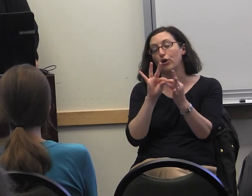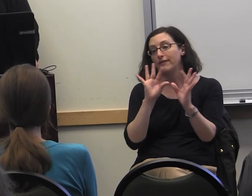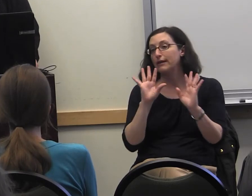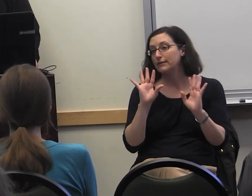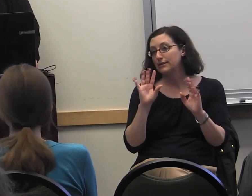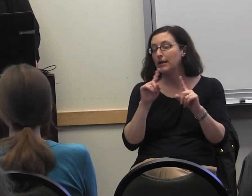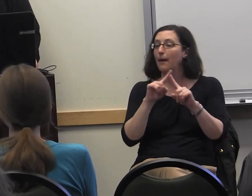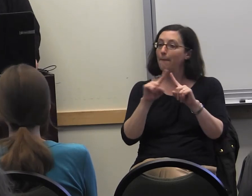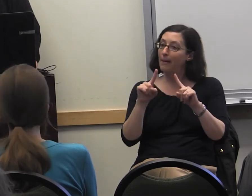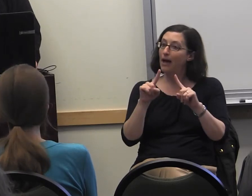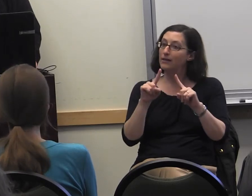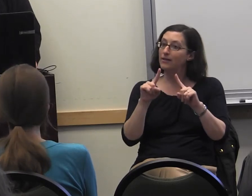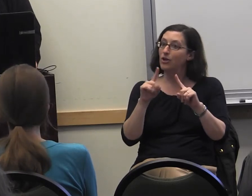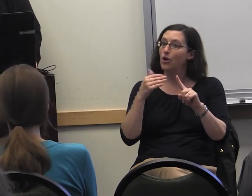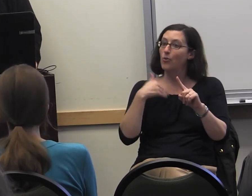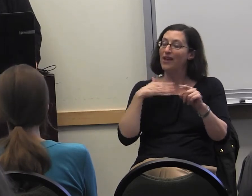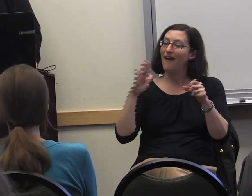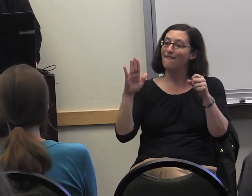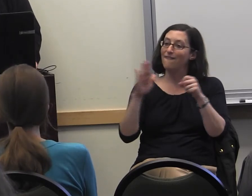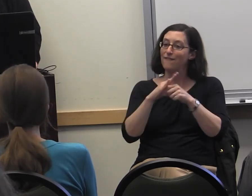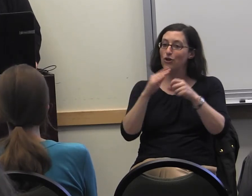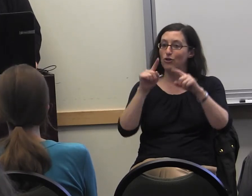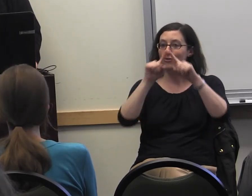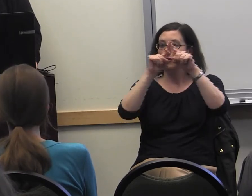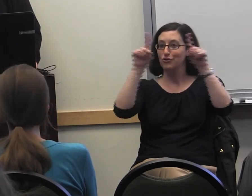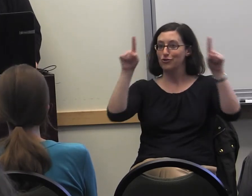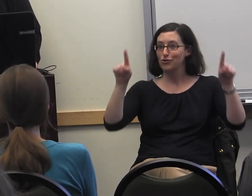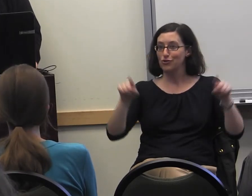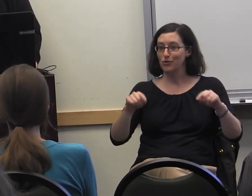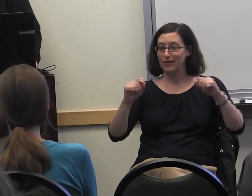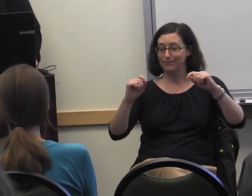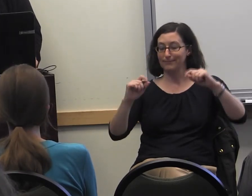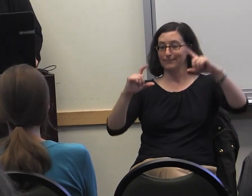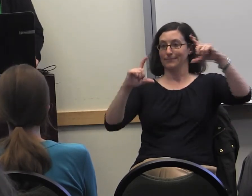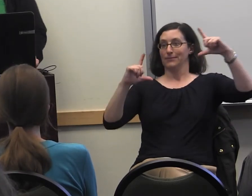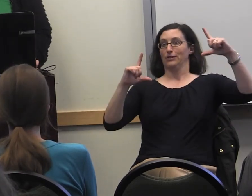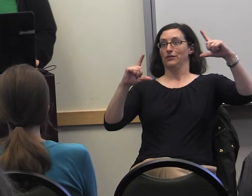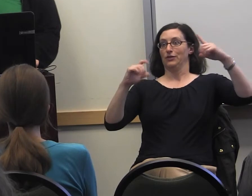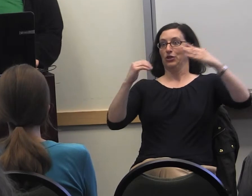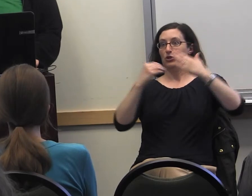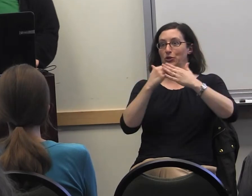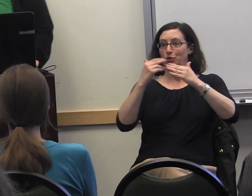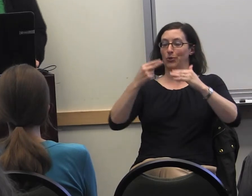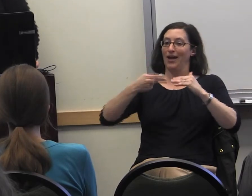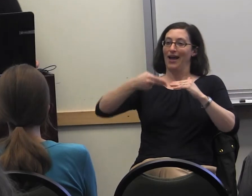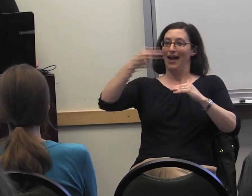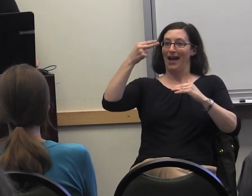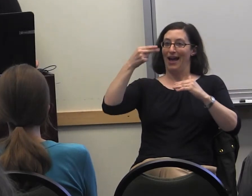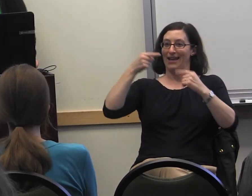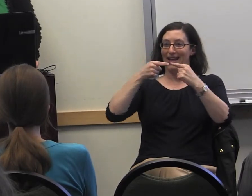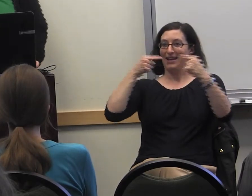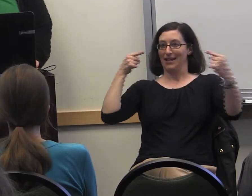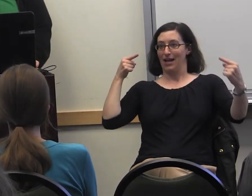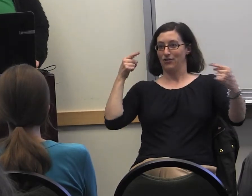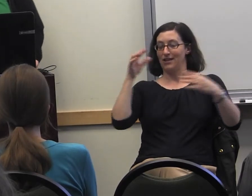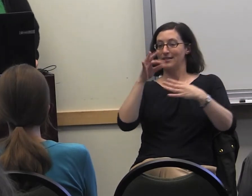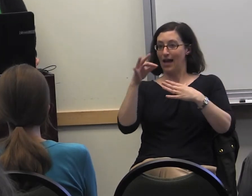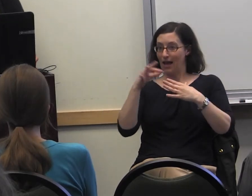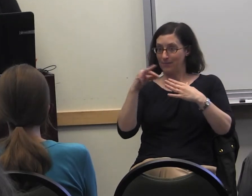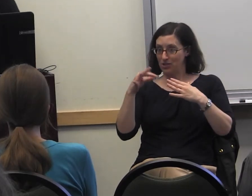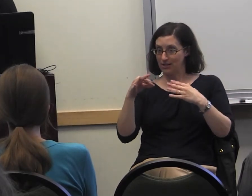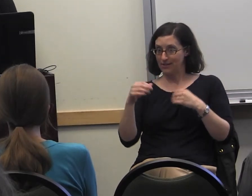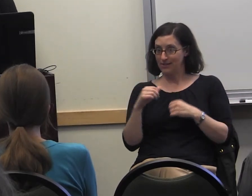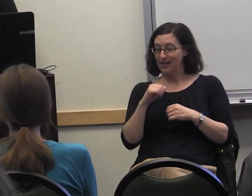commercial products, but we gained full screen magnification and we gained some new high contrast options. We gained no